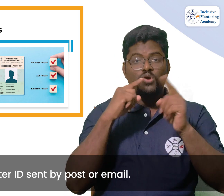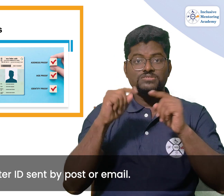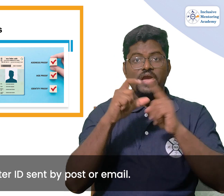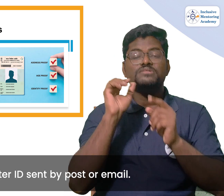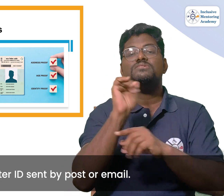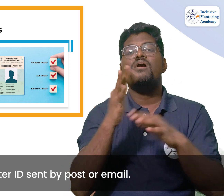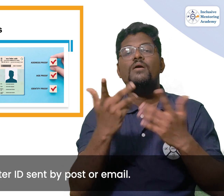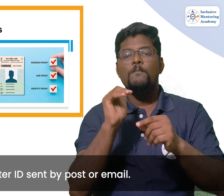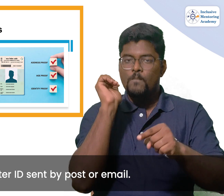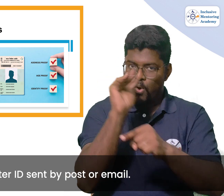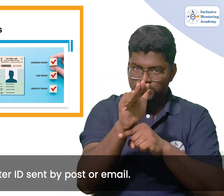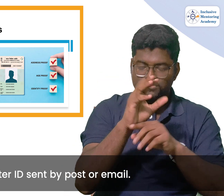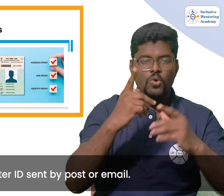Voter ID sent by post or email.